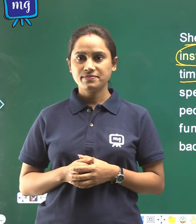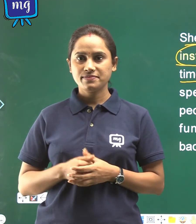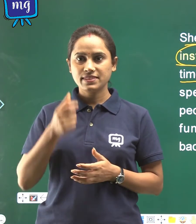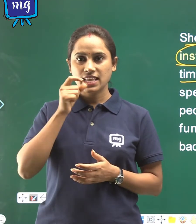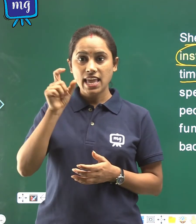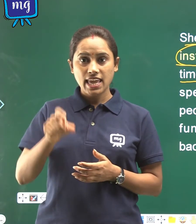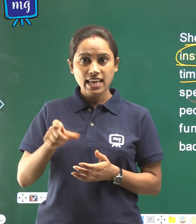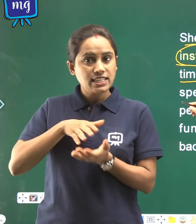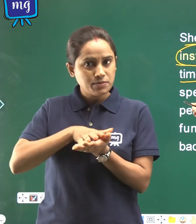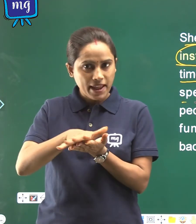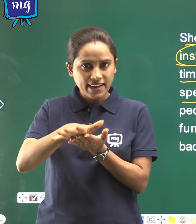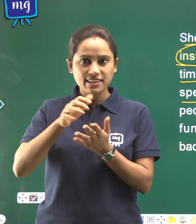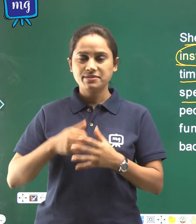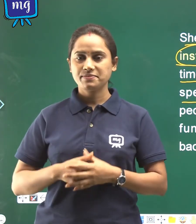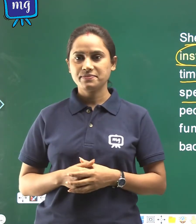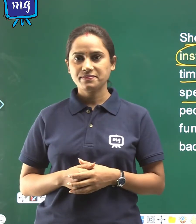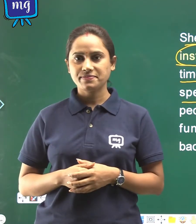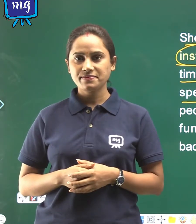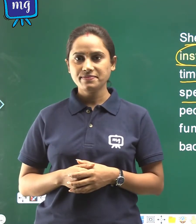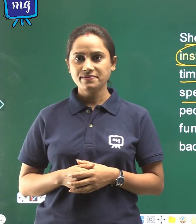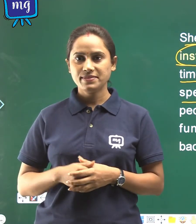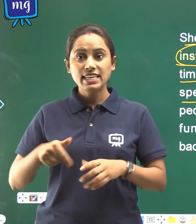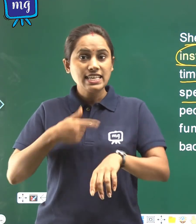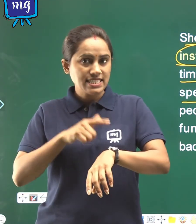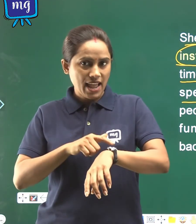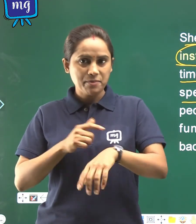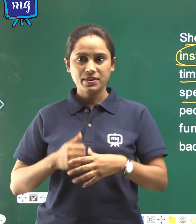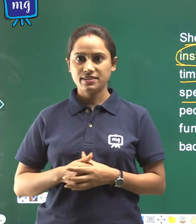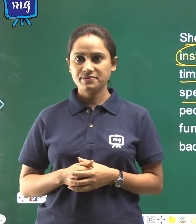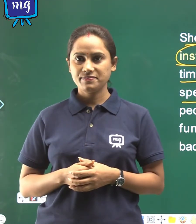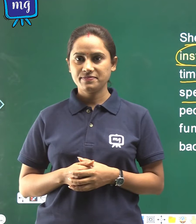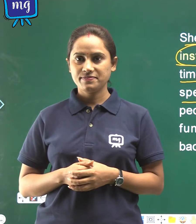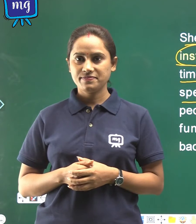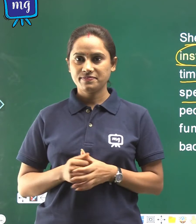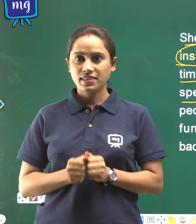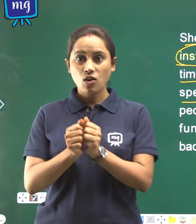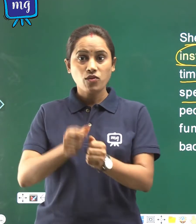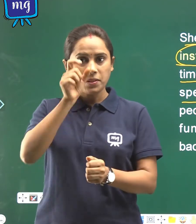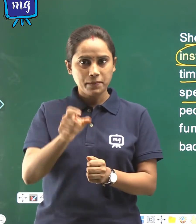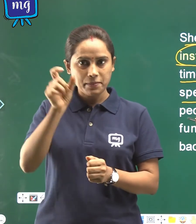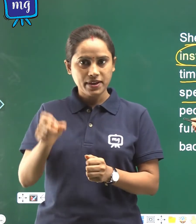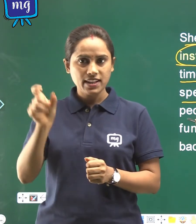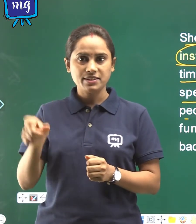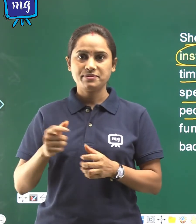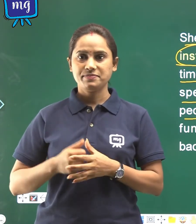he is spending his time with people